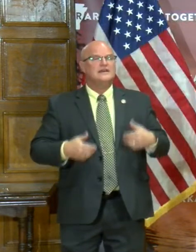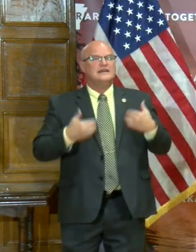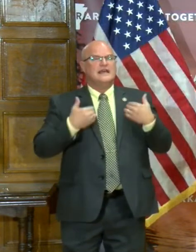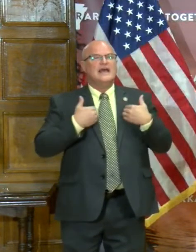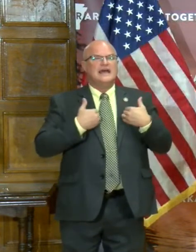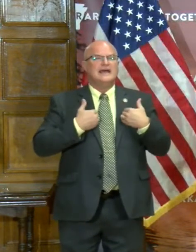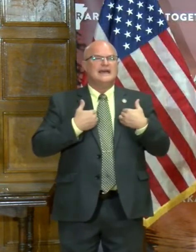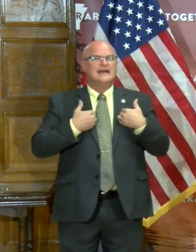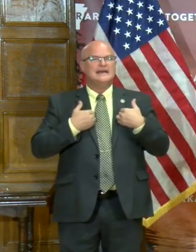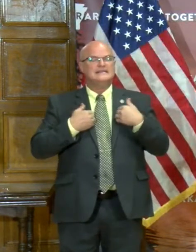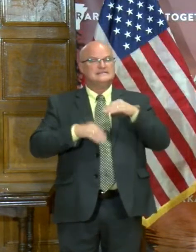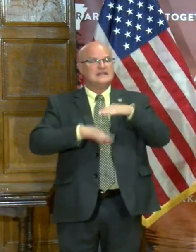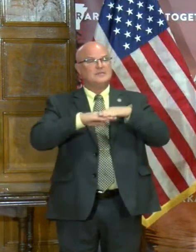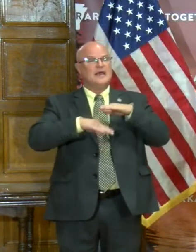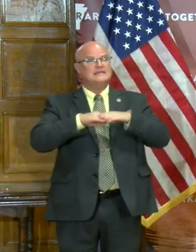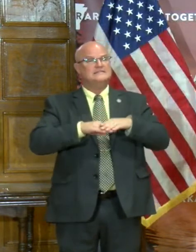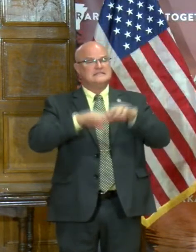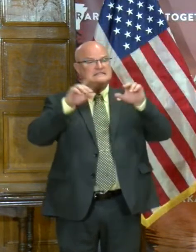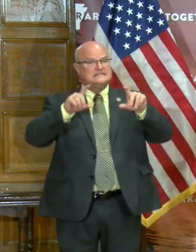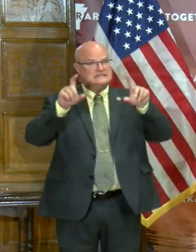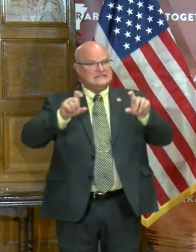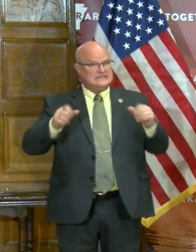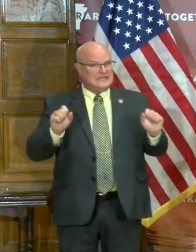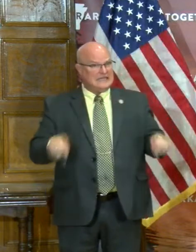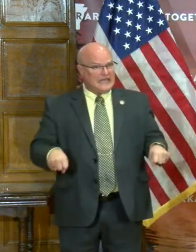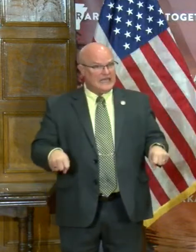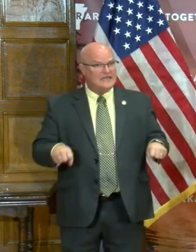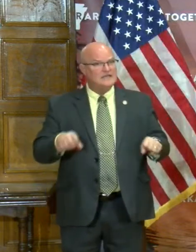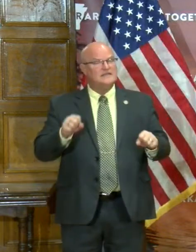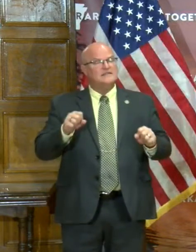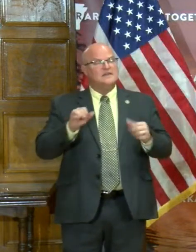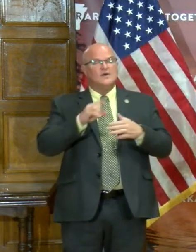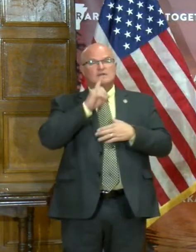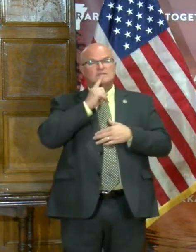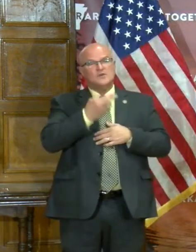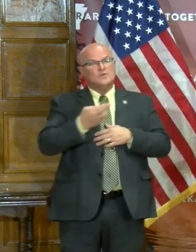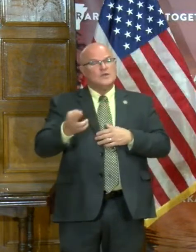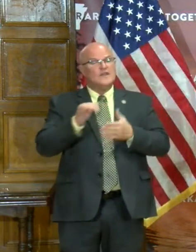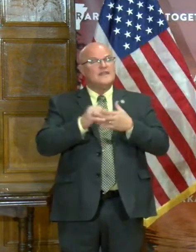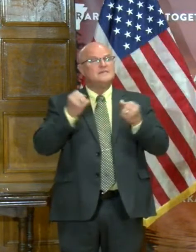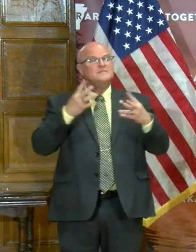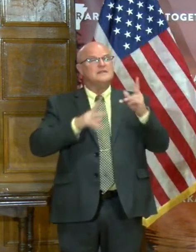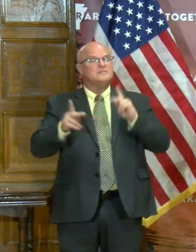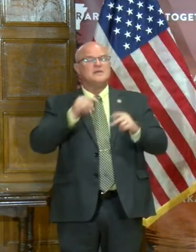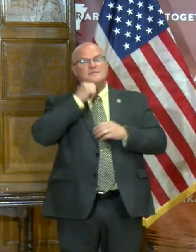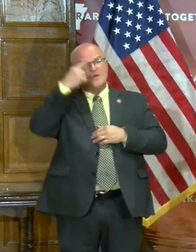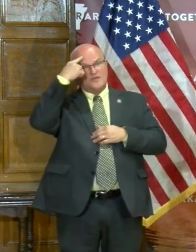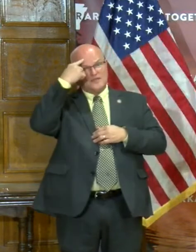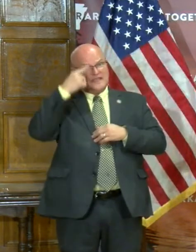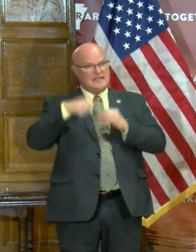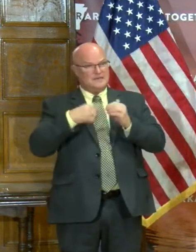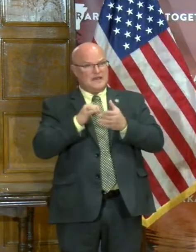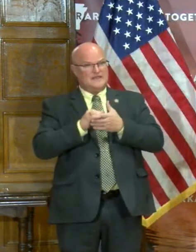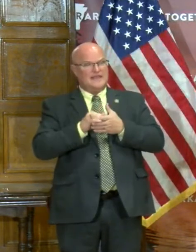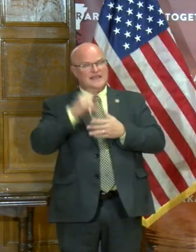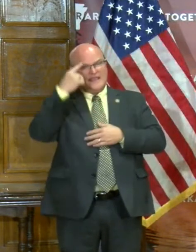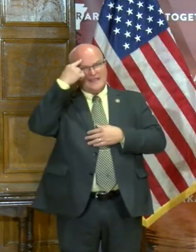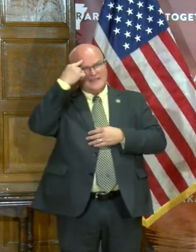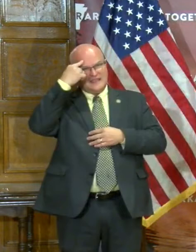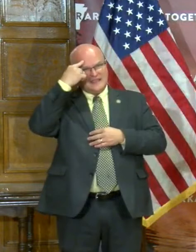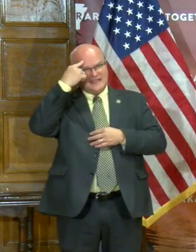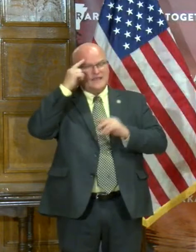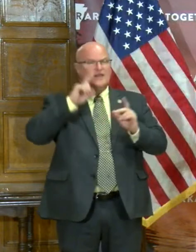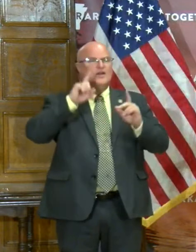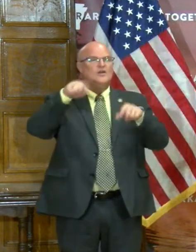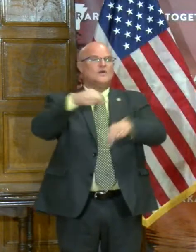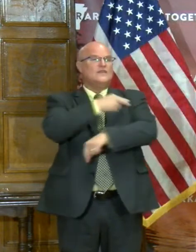has the capacity to do testing, and so it's a resource that many people don't think about. They think about